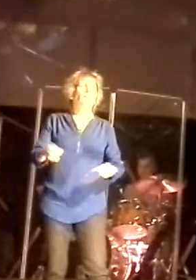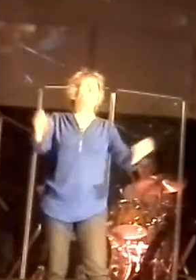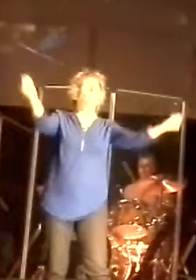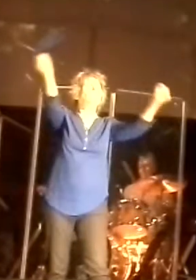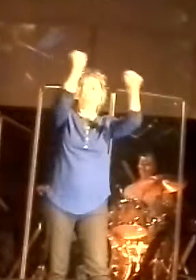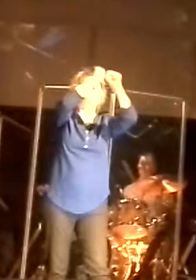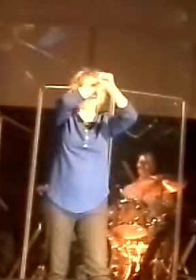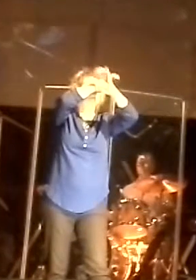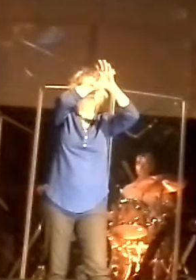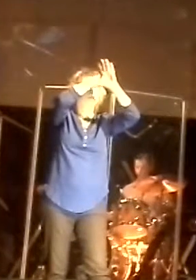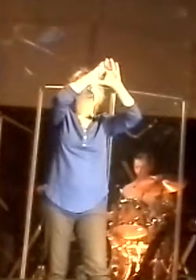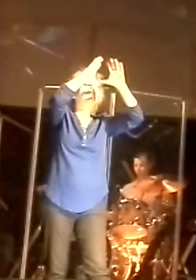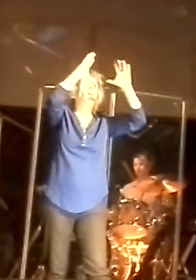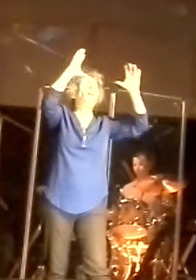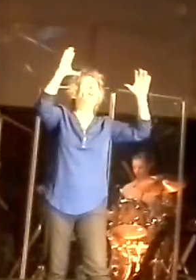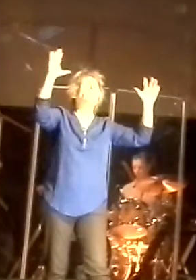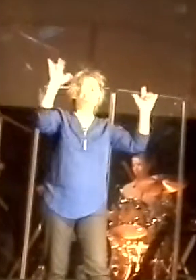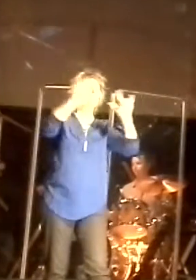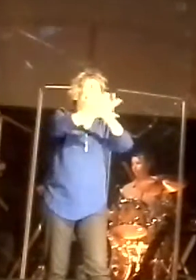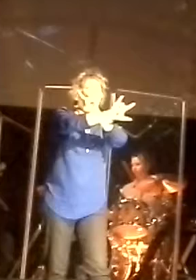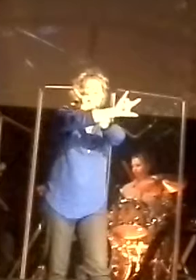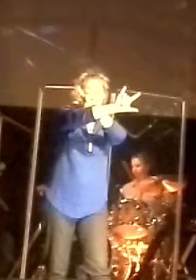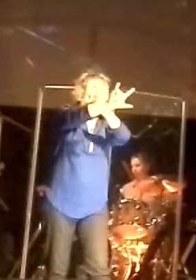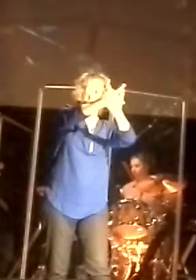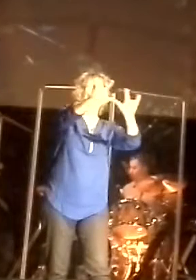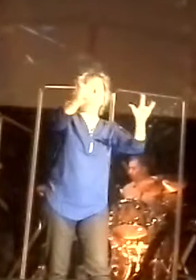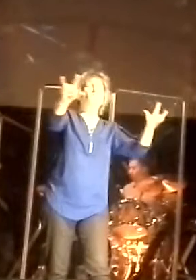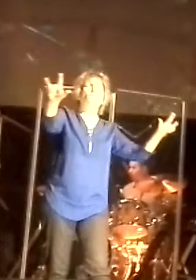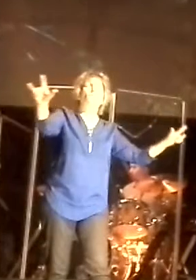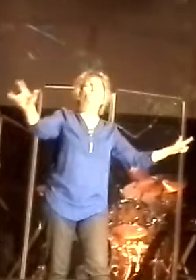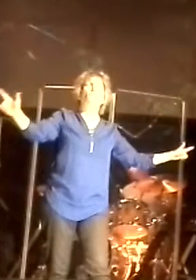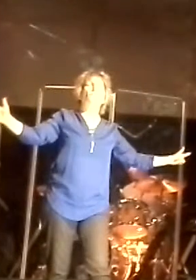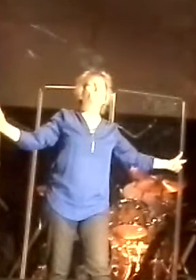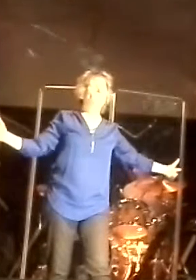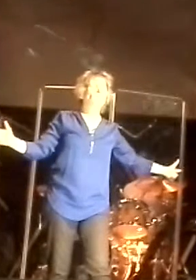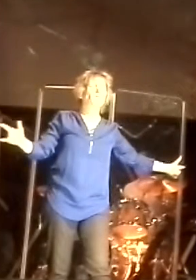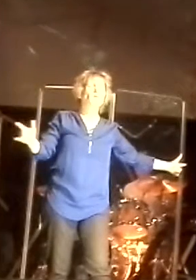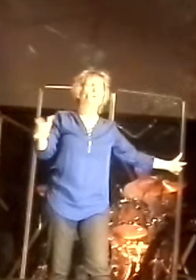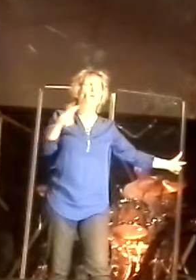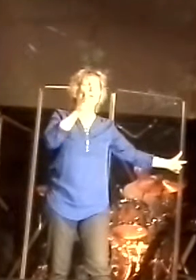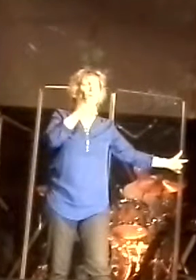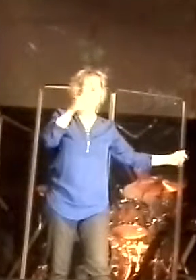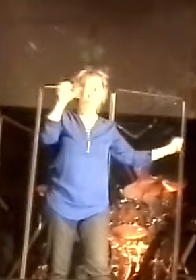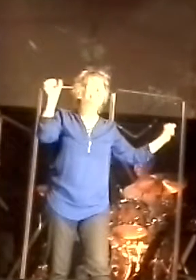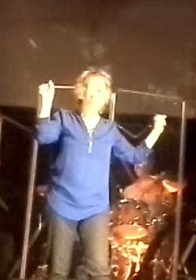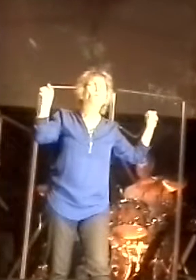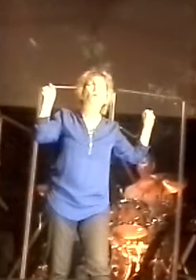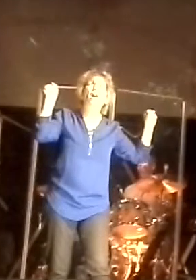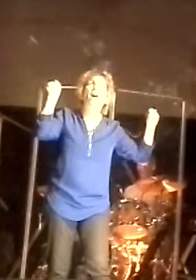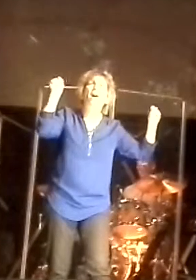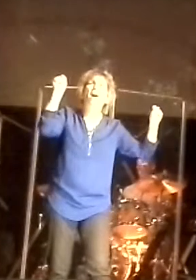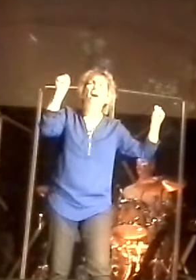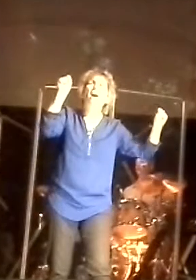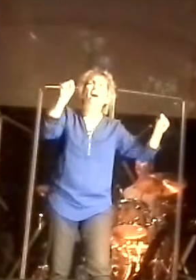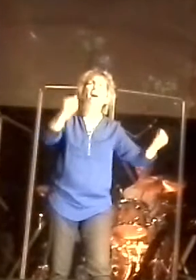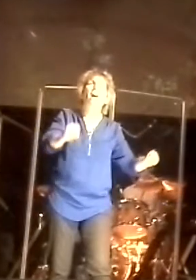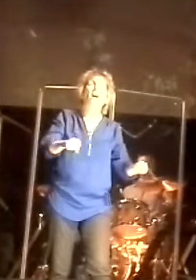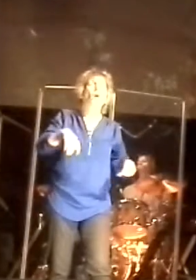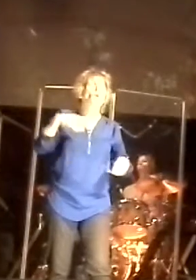Who could imagine so great a mercy? What heart